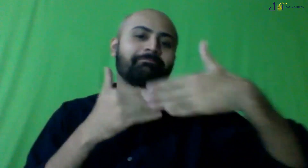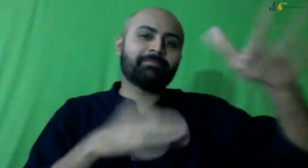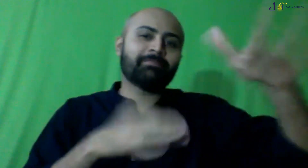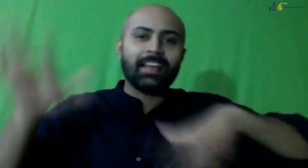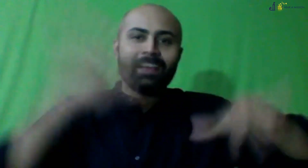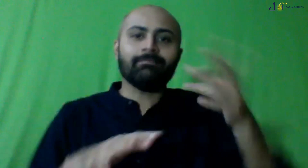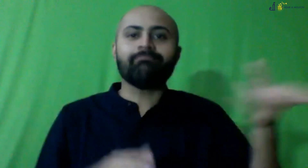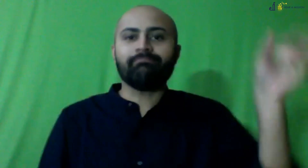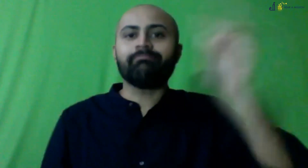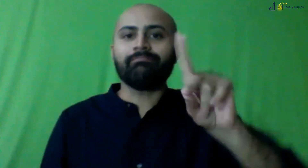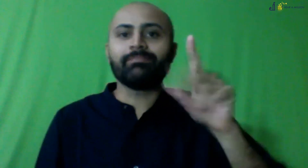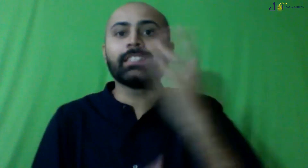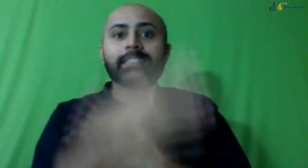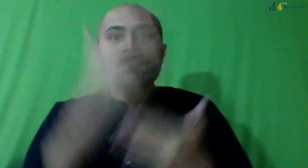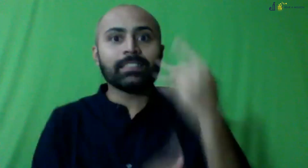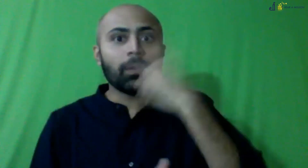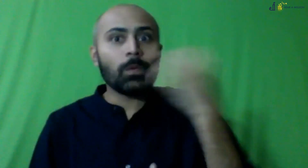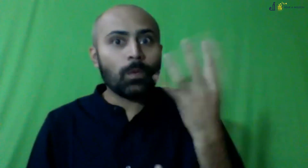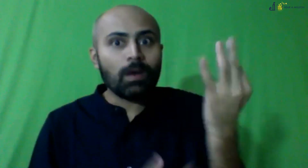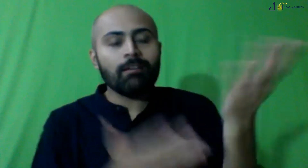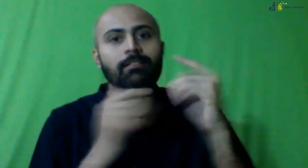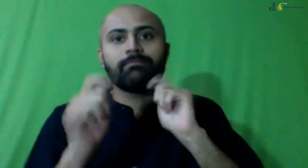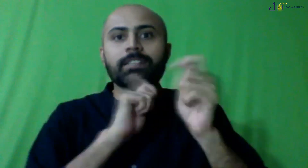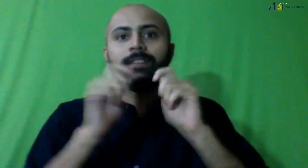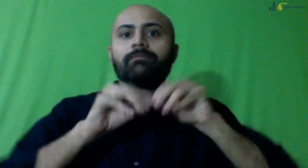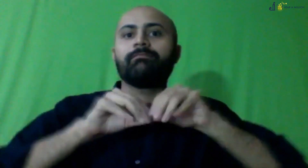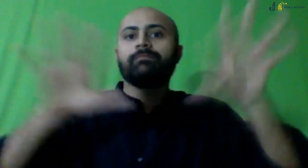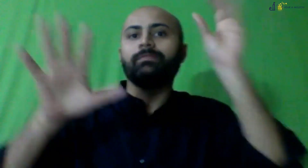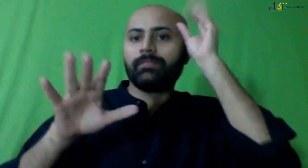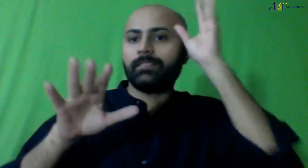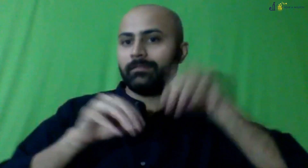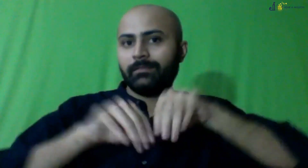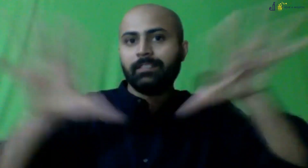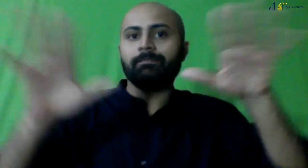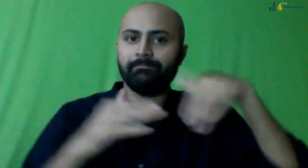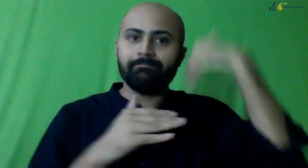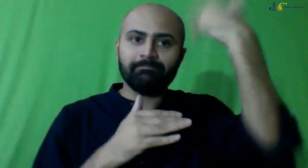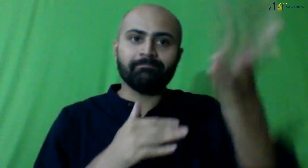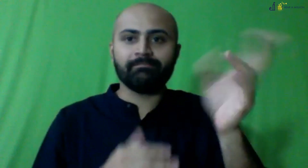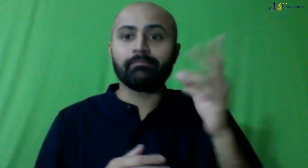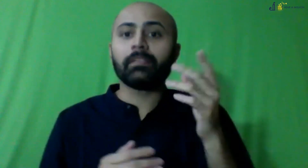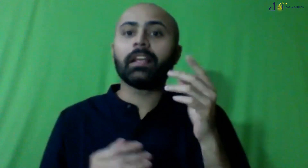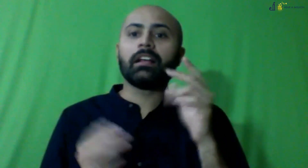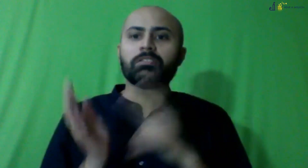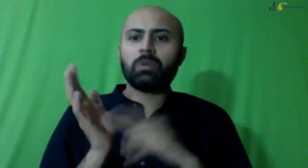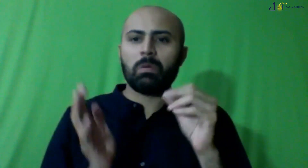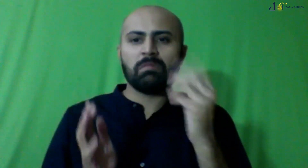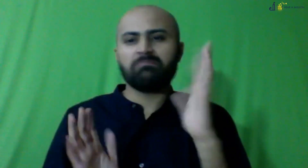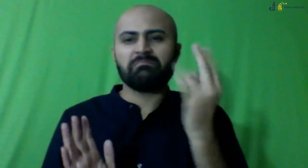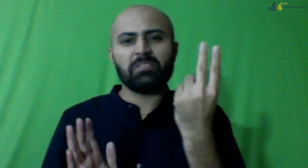next panel. So we will plan for the next session. Who will be the interviewer? Who will be the presenter? We